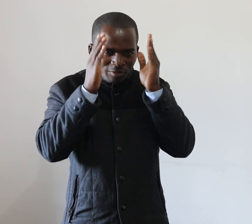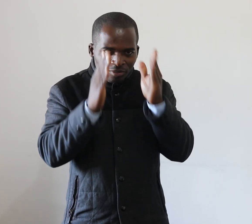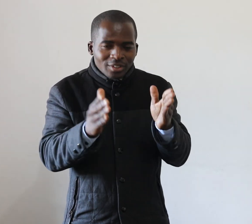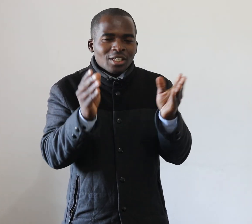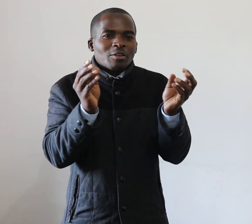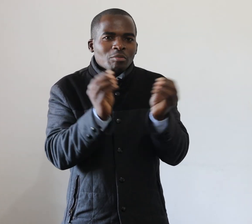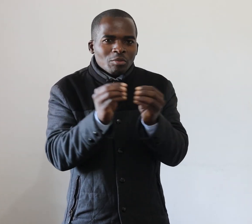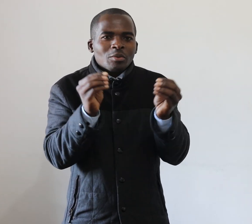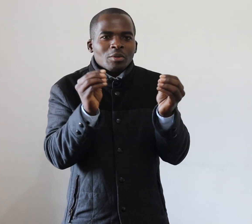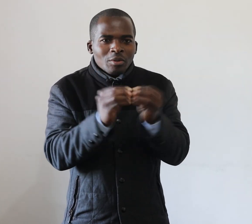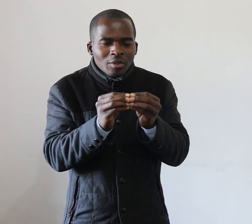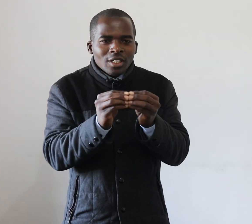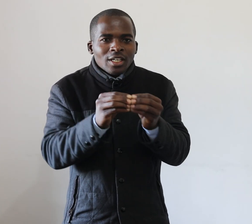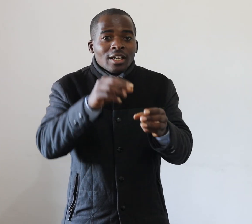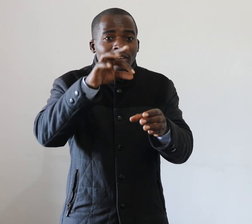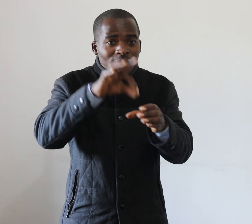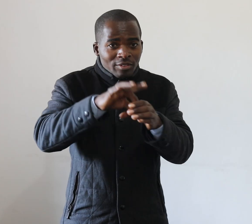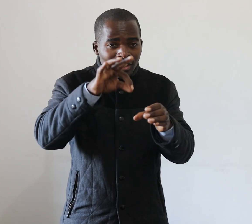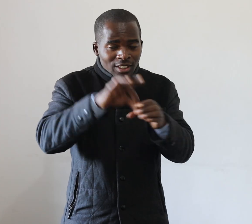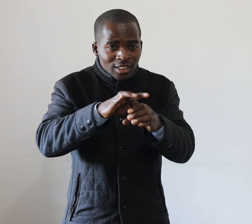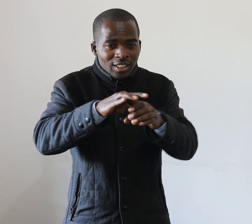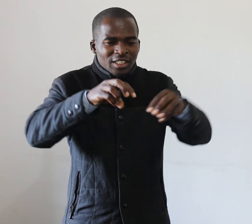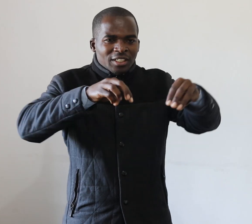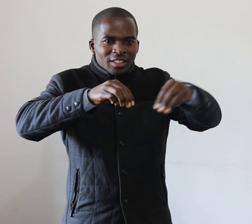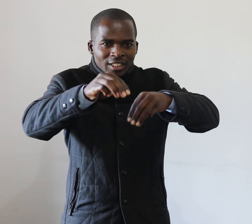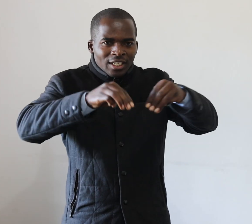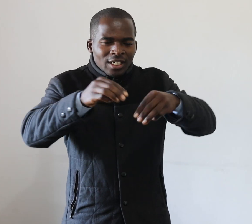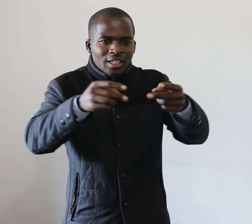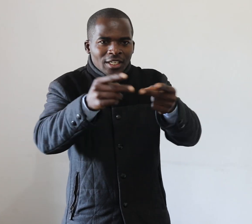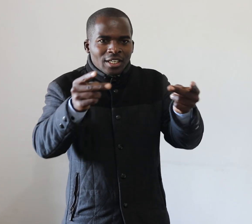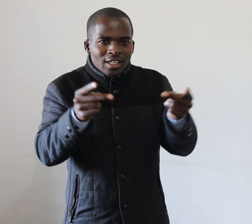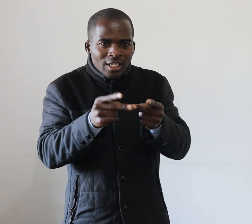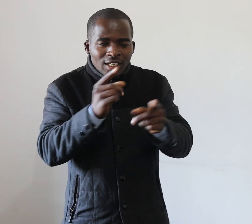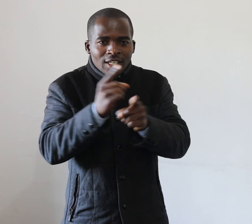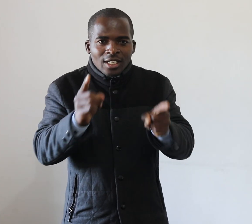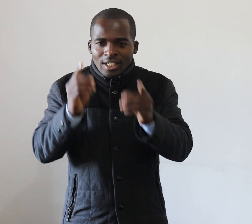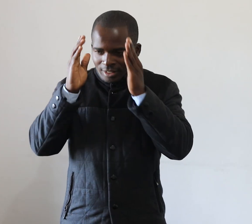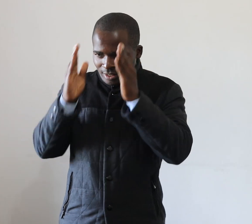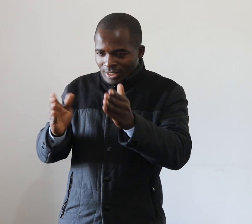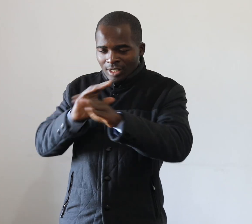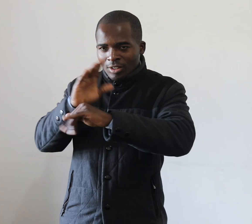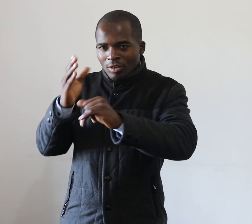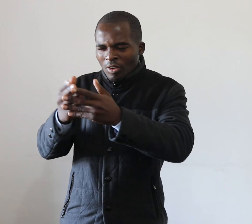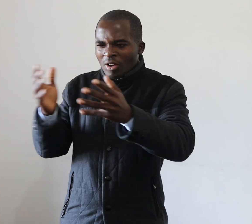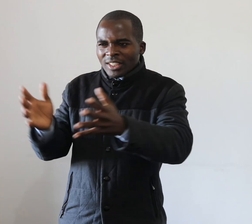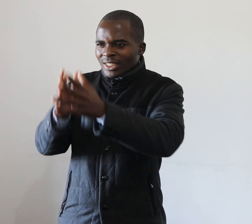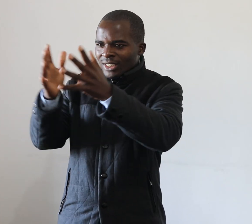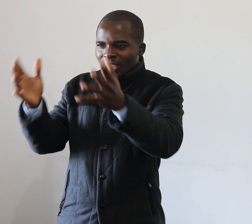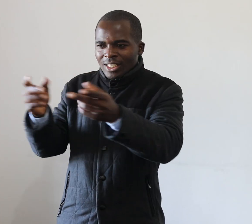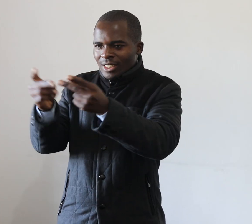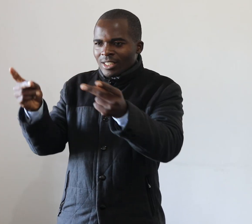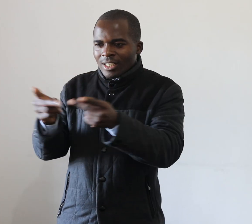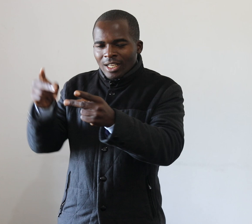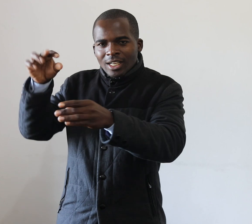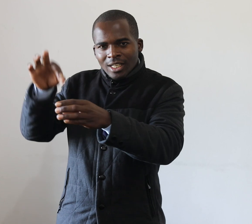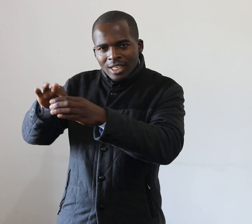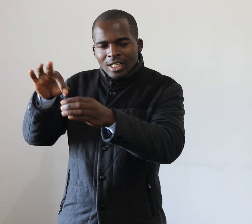on polling station management to focusing on wider election management at constituency,